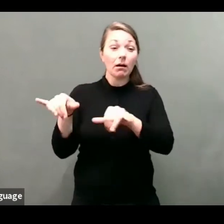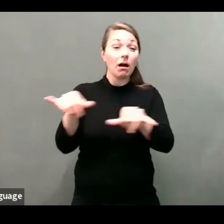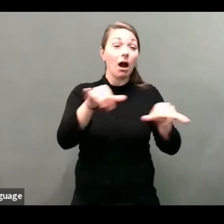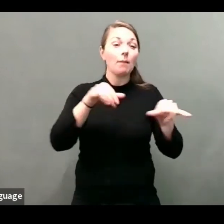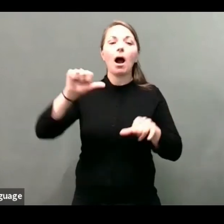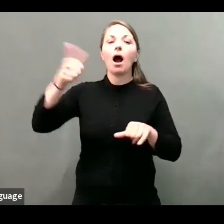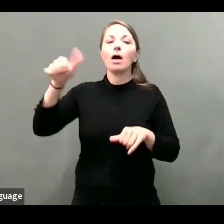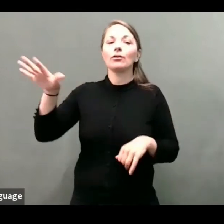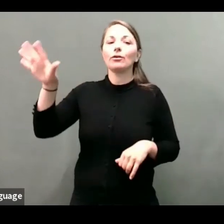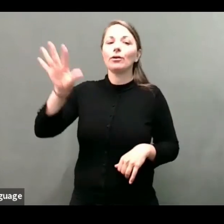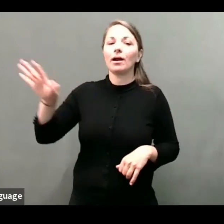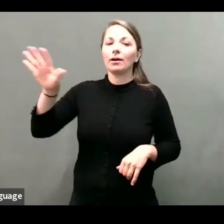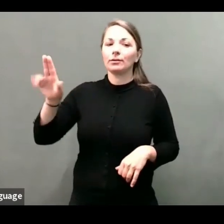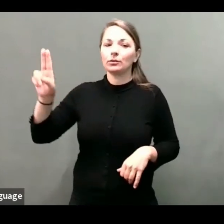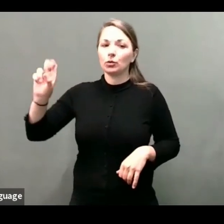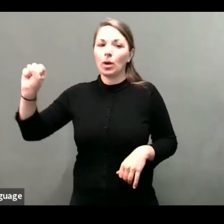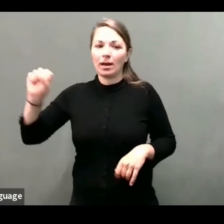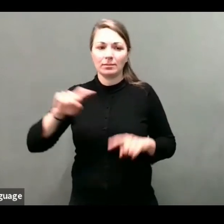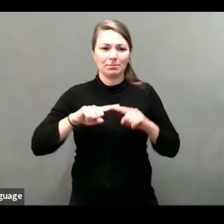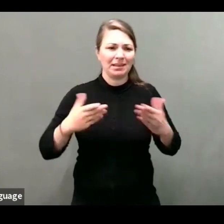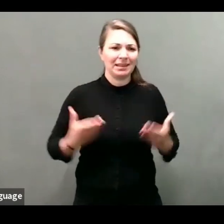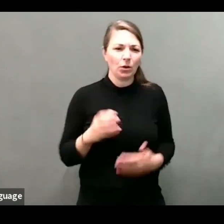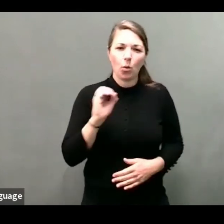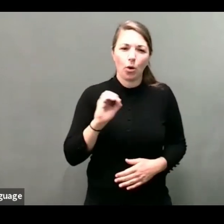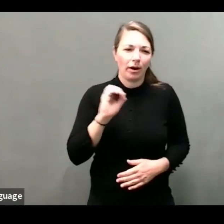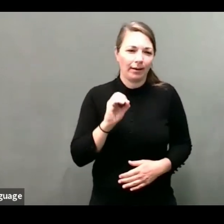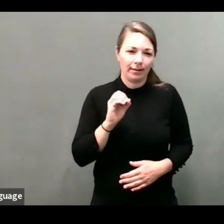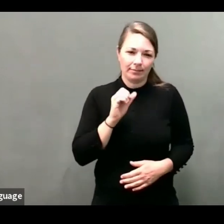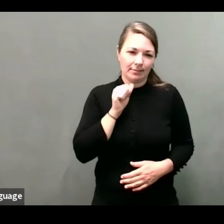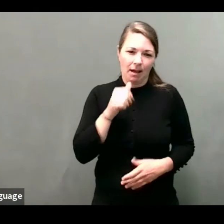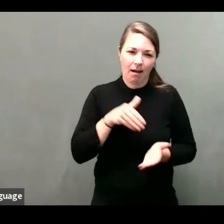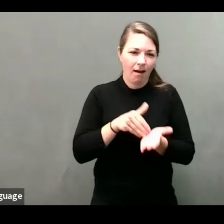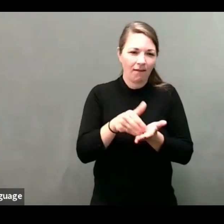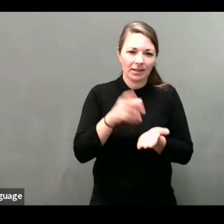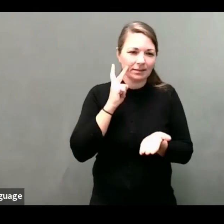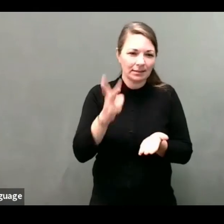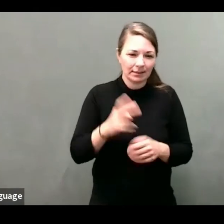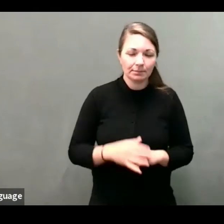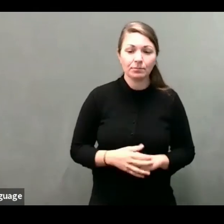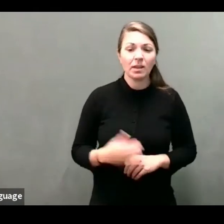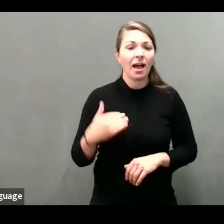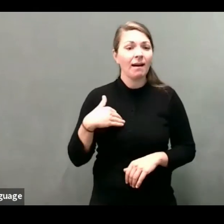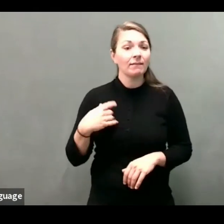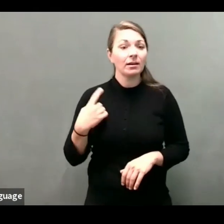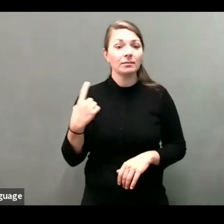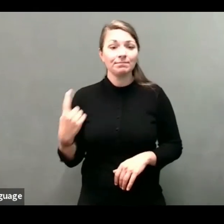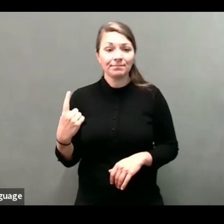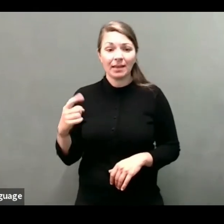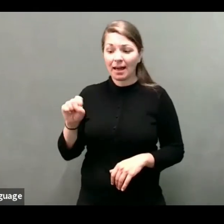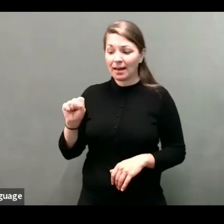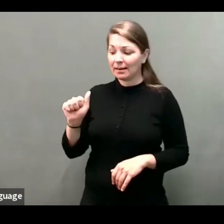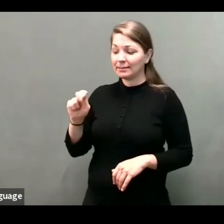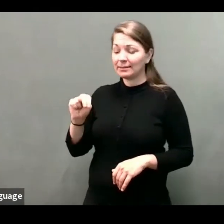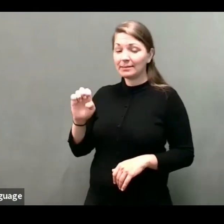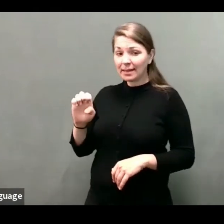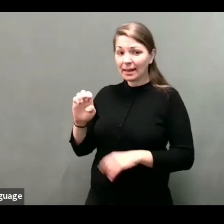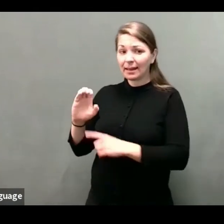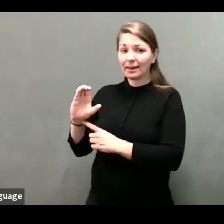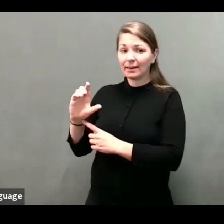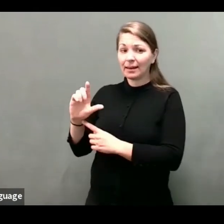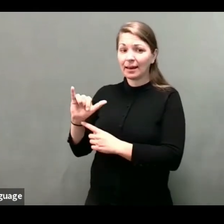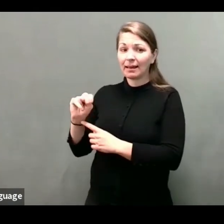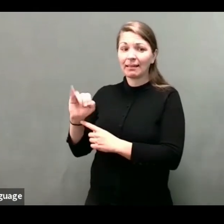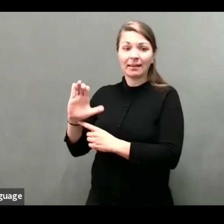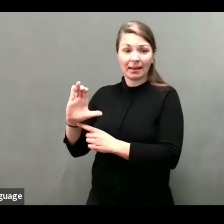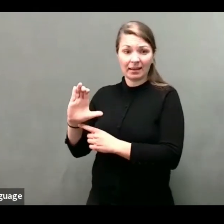but very uncommon in Oregon currently, is to have a standalone SANE clinic, which is something